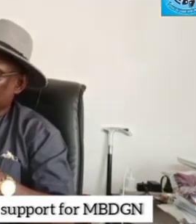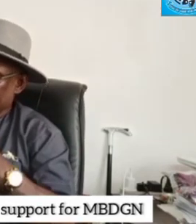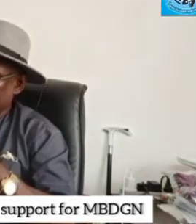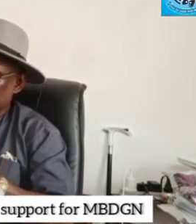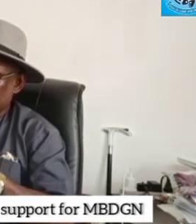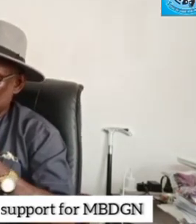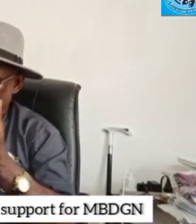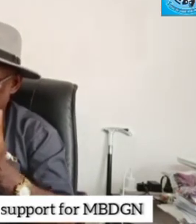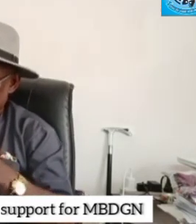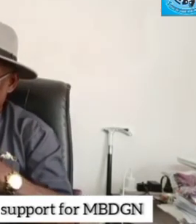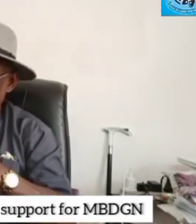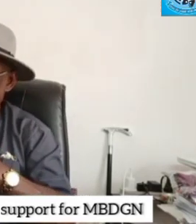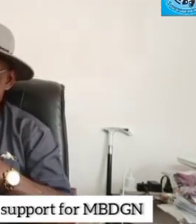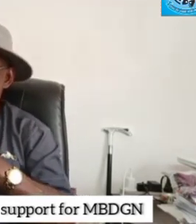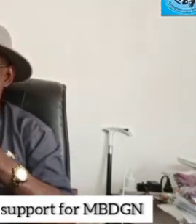it. Now,